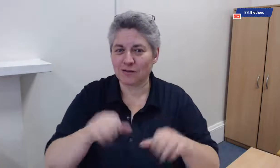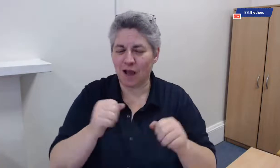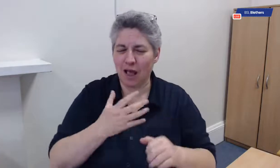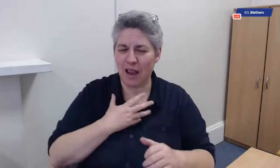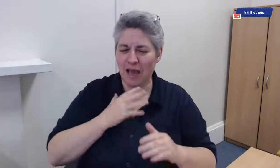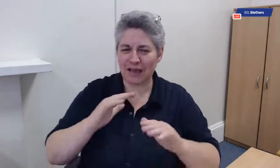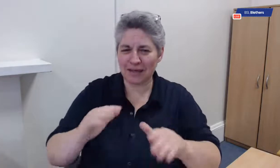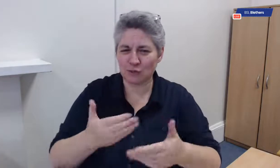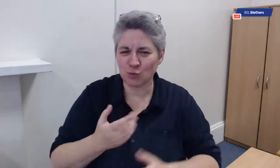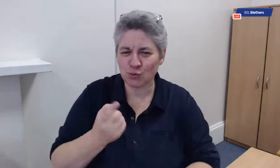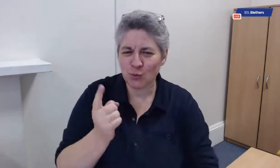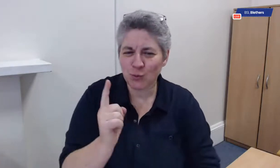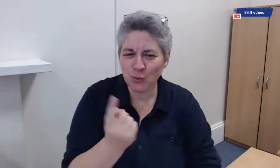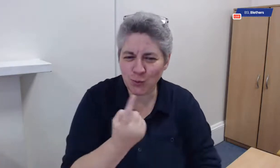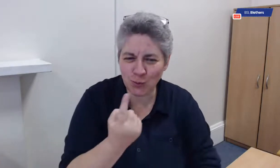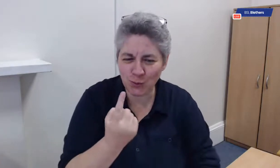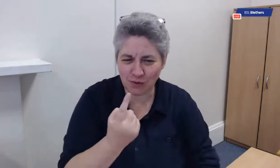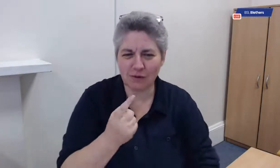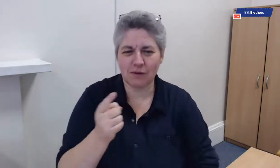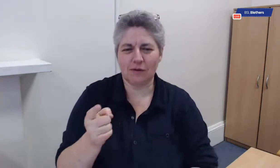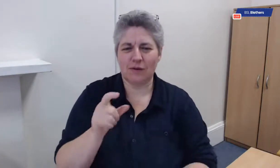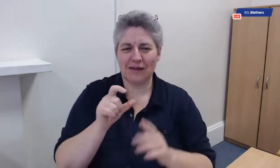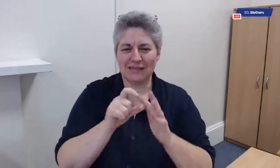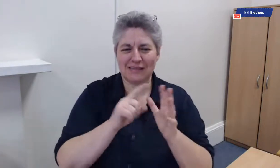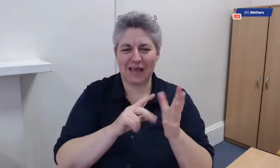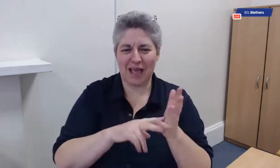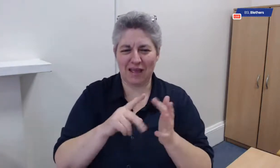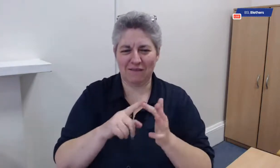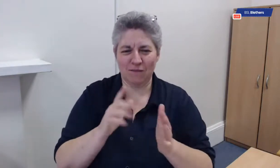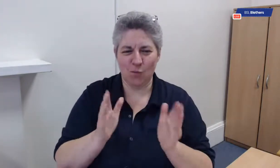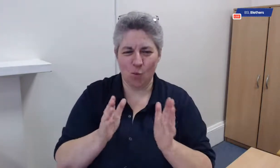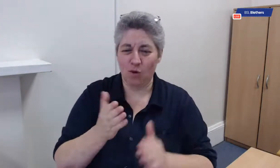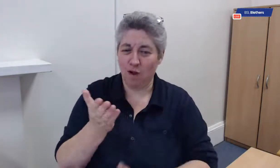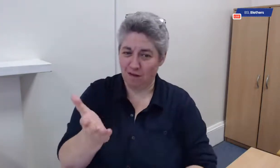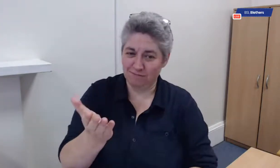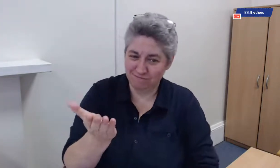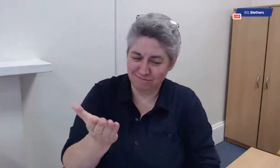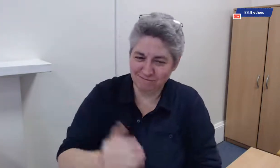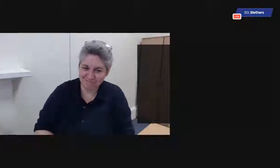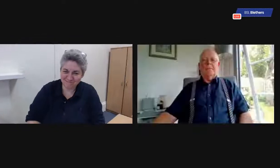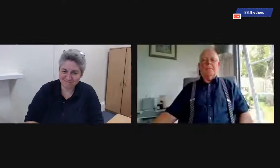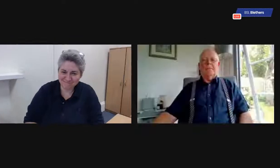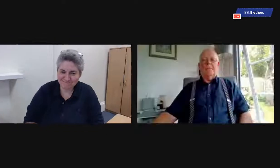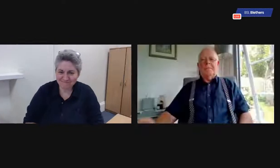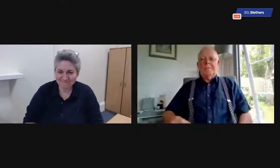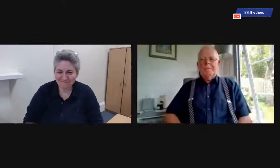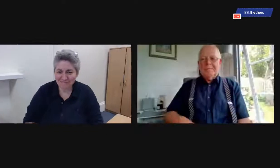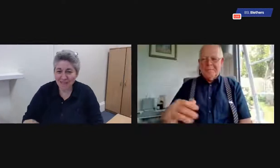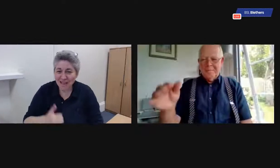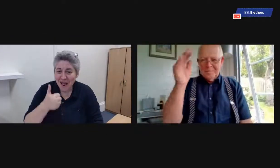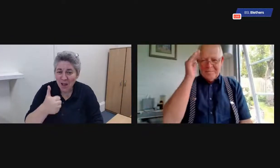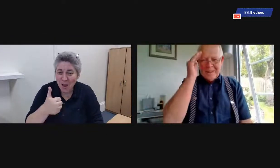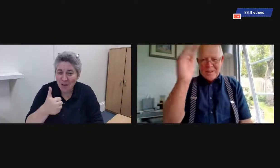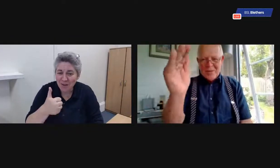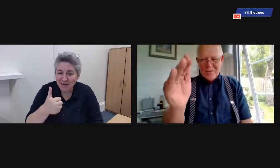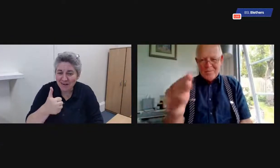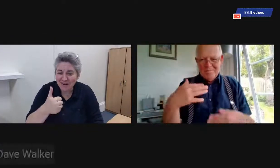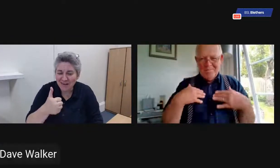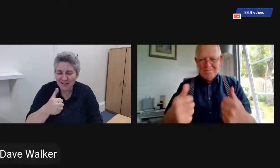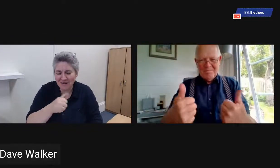to ask it for you. So I'd love to introduce Dave Walker, our first guest.